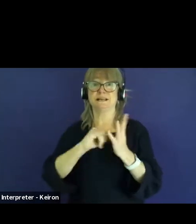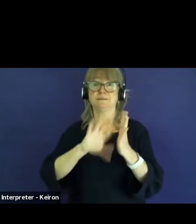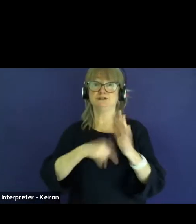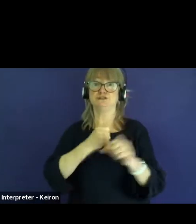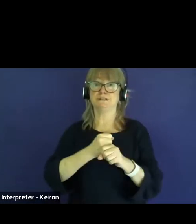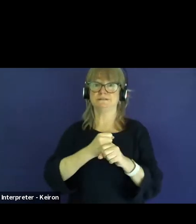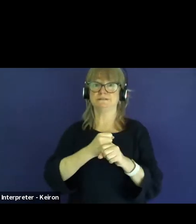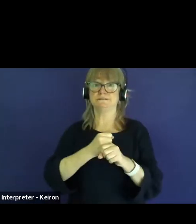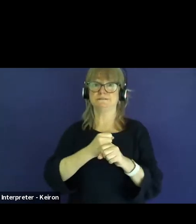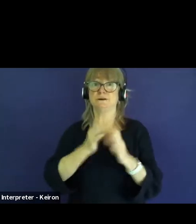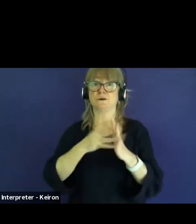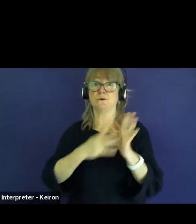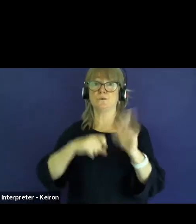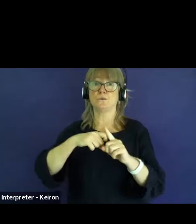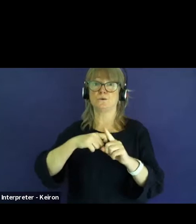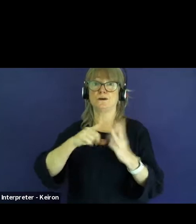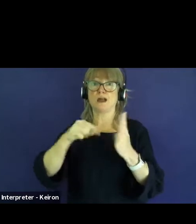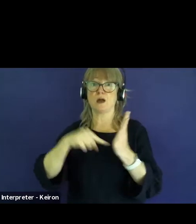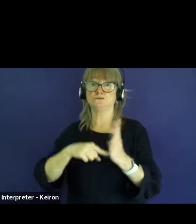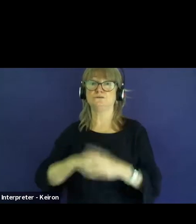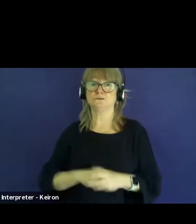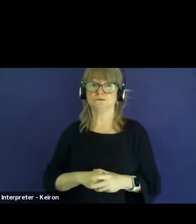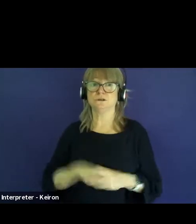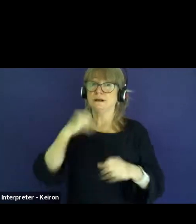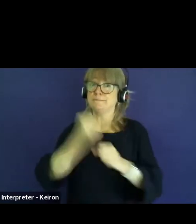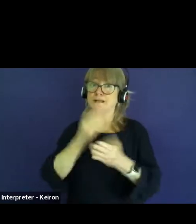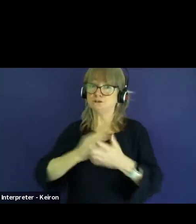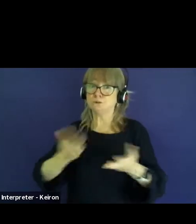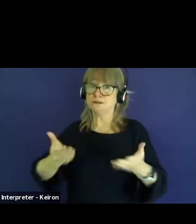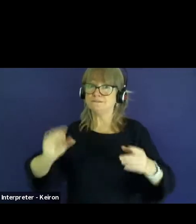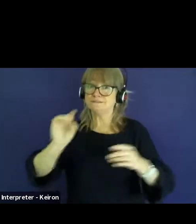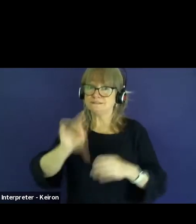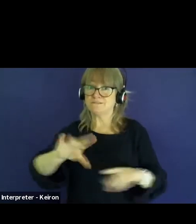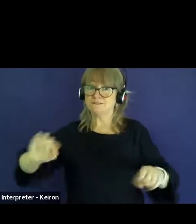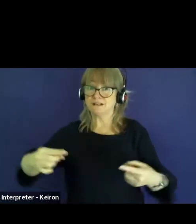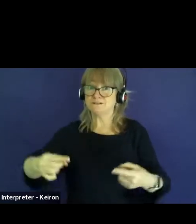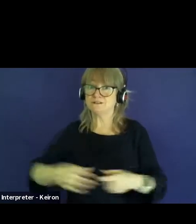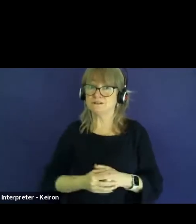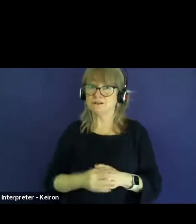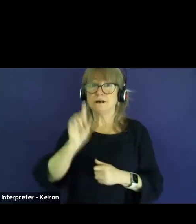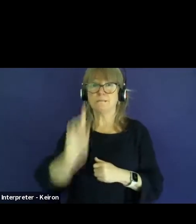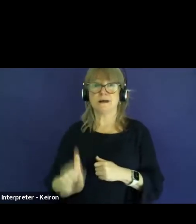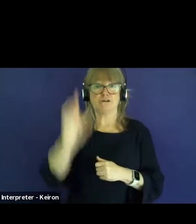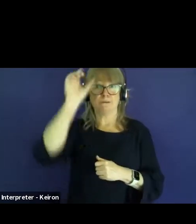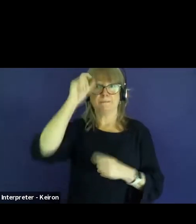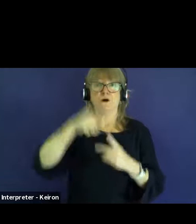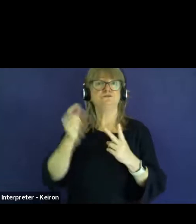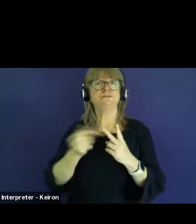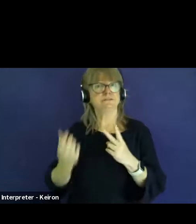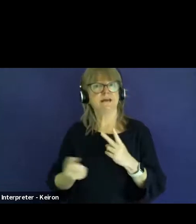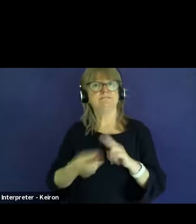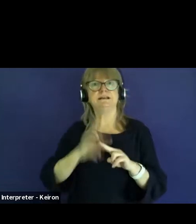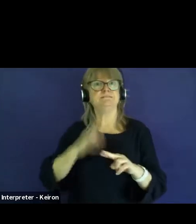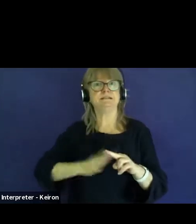hamstring walkouts. Make sure we challenge ourselves, but remember there is those options if we need